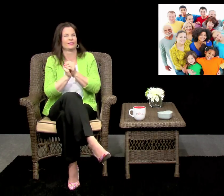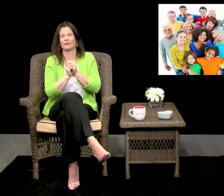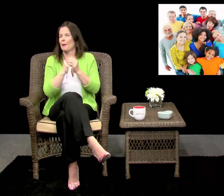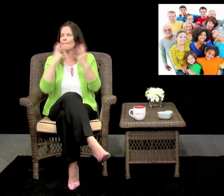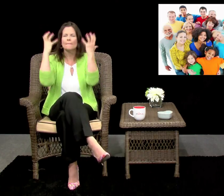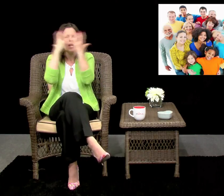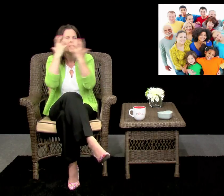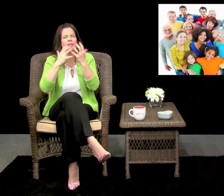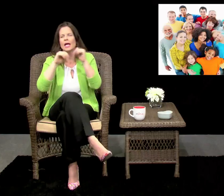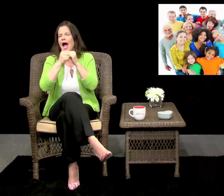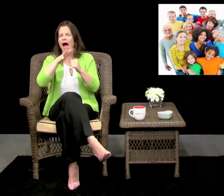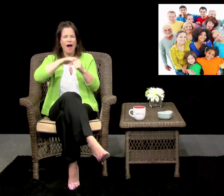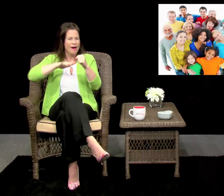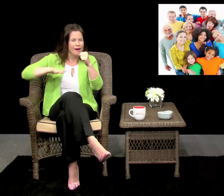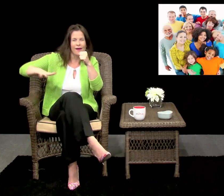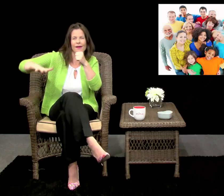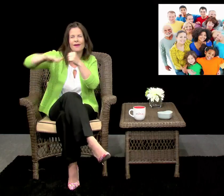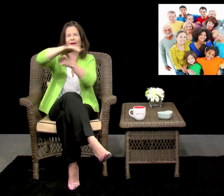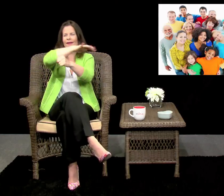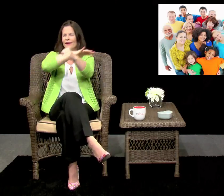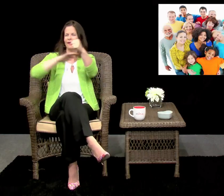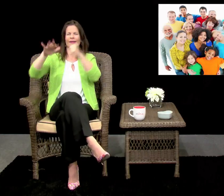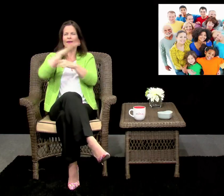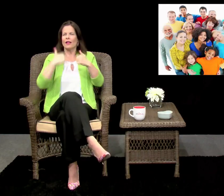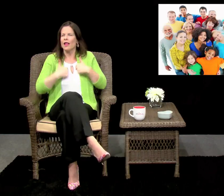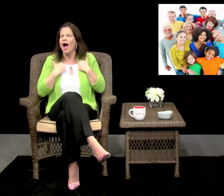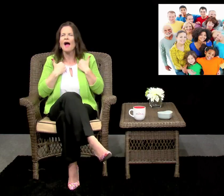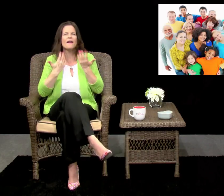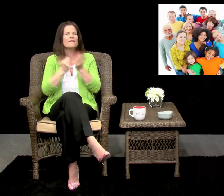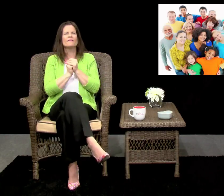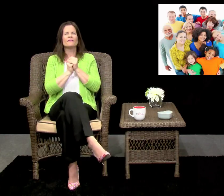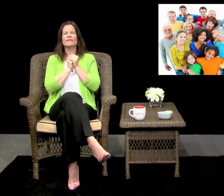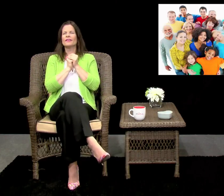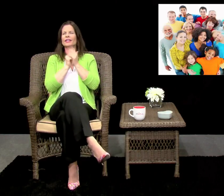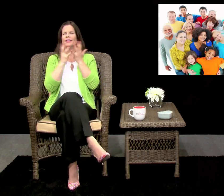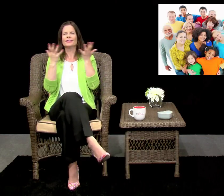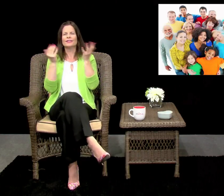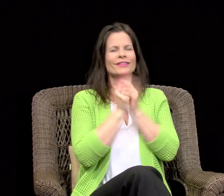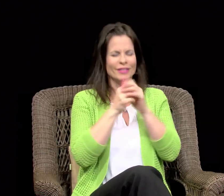backgrounds. It's really amazing how diverse the deaf community is.